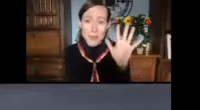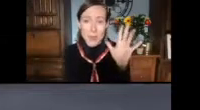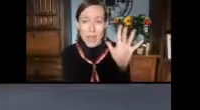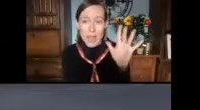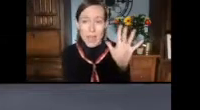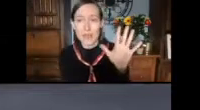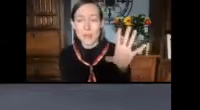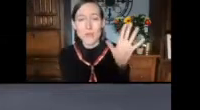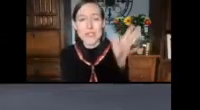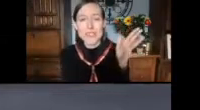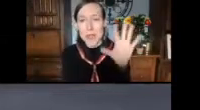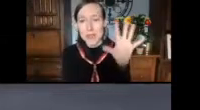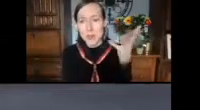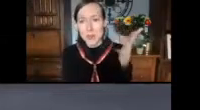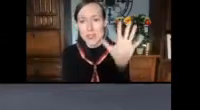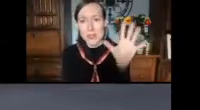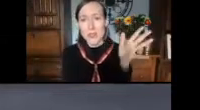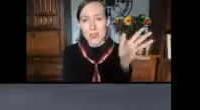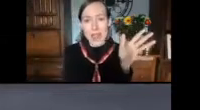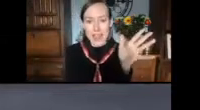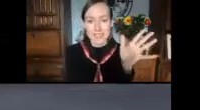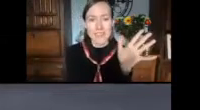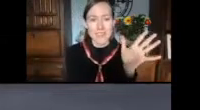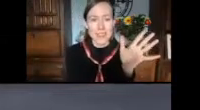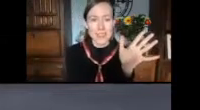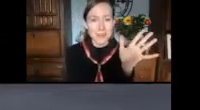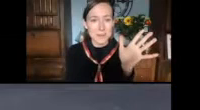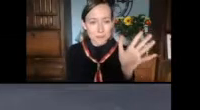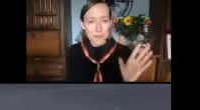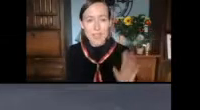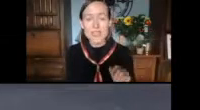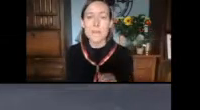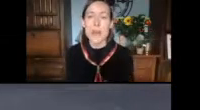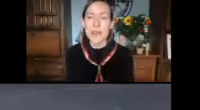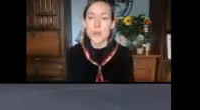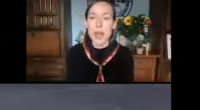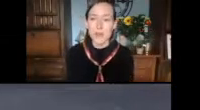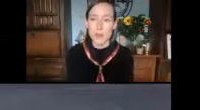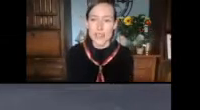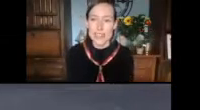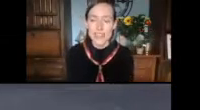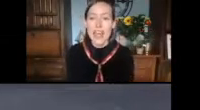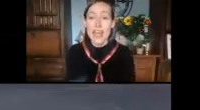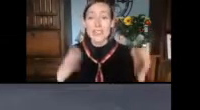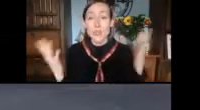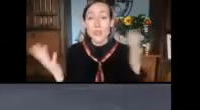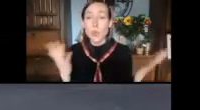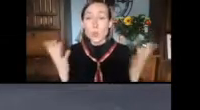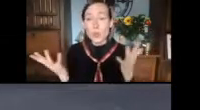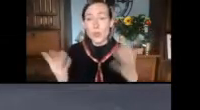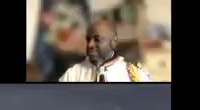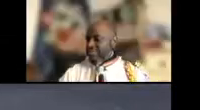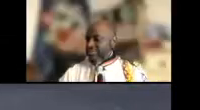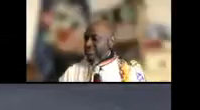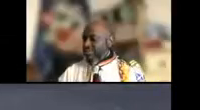manual alphabet, which means it's manual, means it's with your hands, okay? So the manual alphabet and the